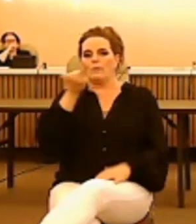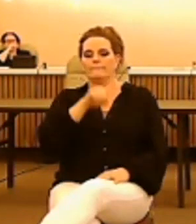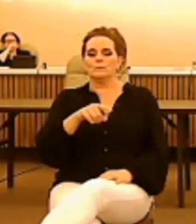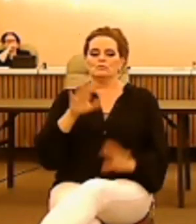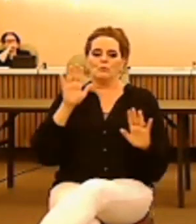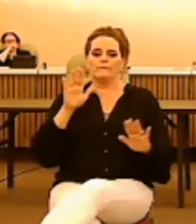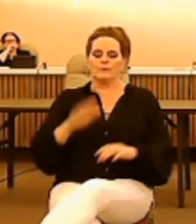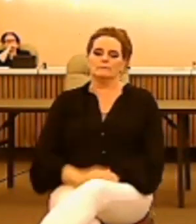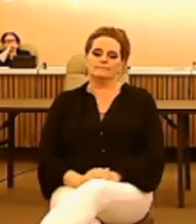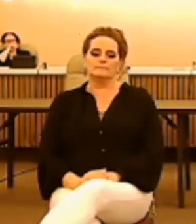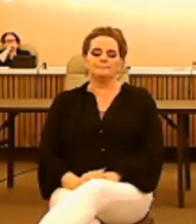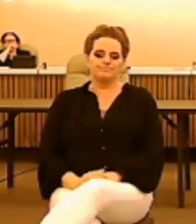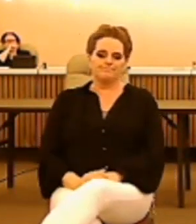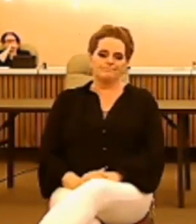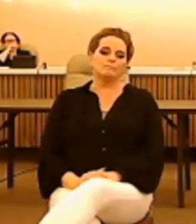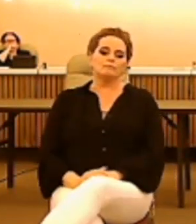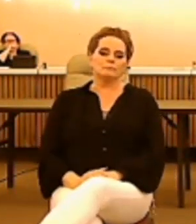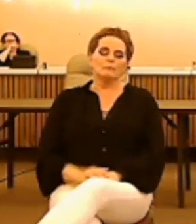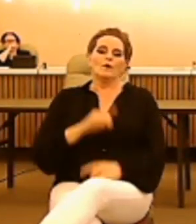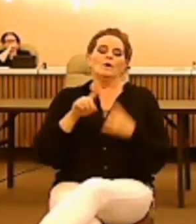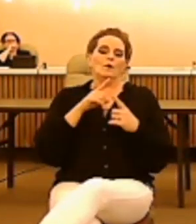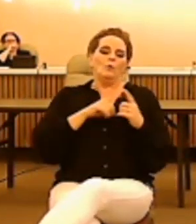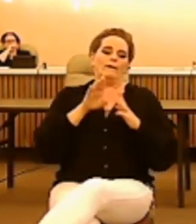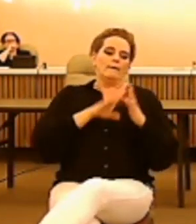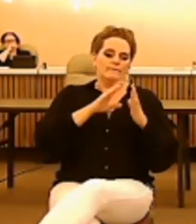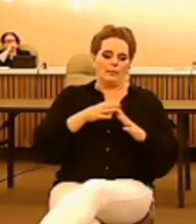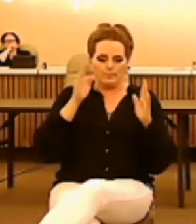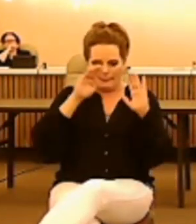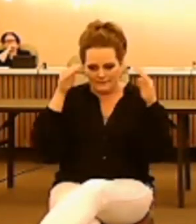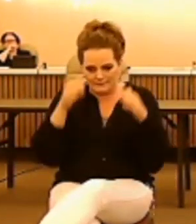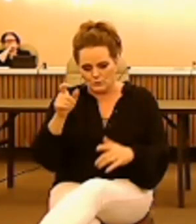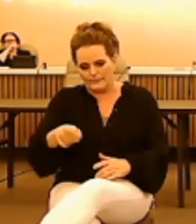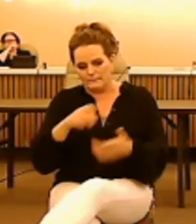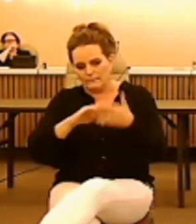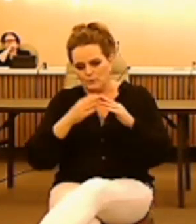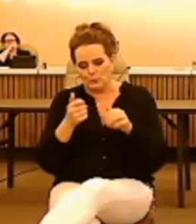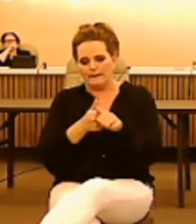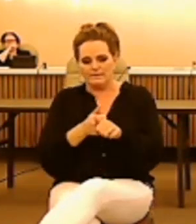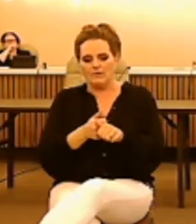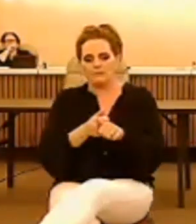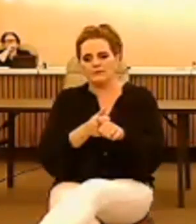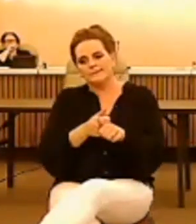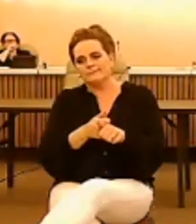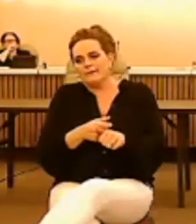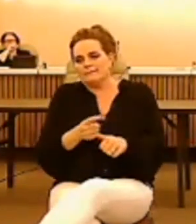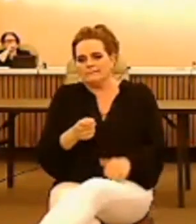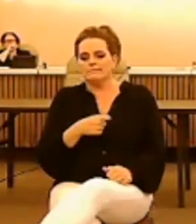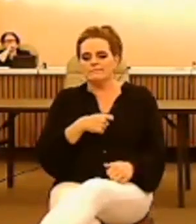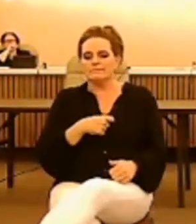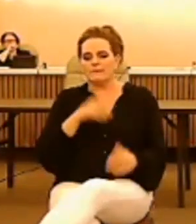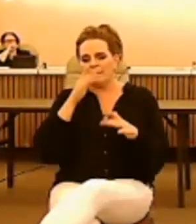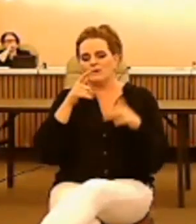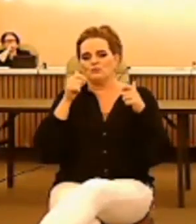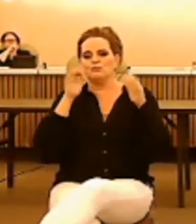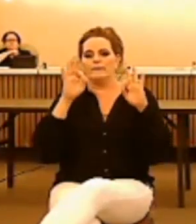when a developer is paying attention to the needs of the community into which they're coming. So